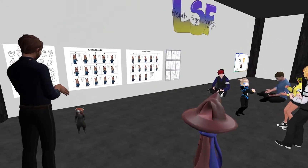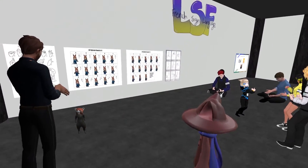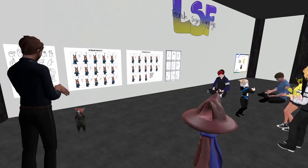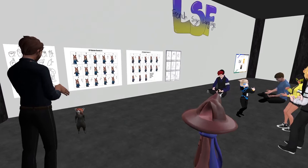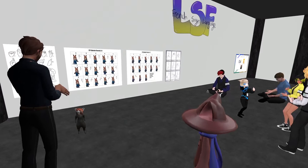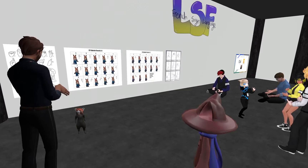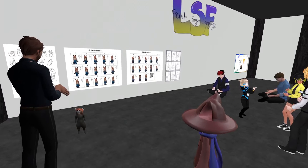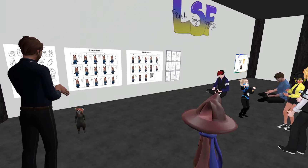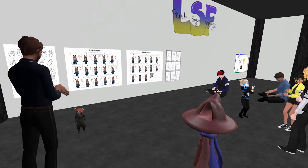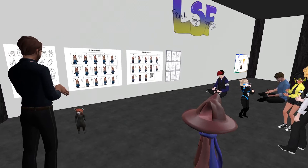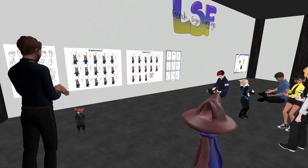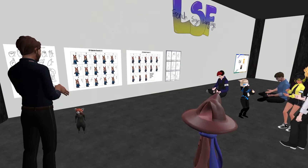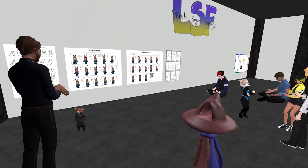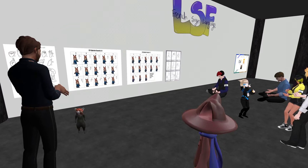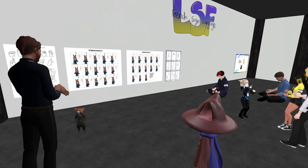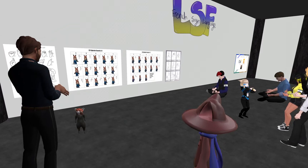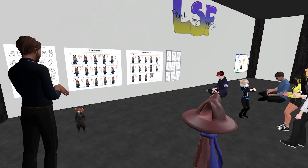understand? Or is it that different?